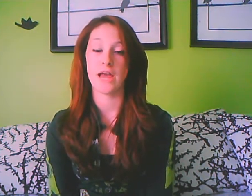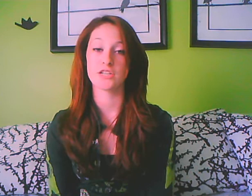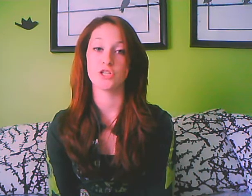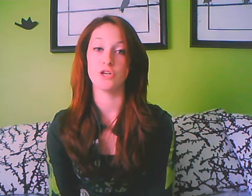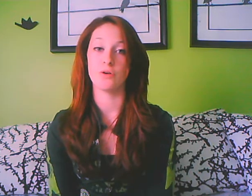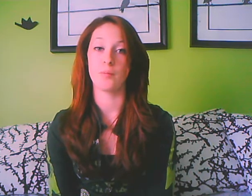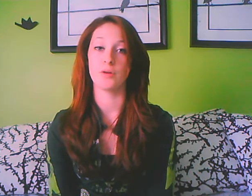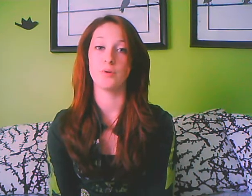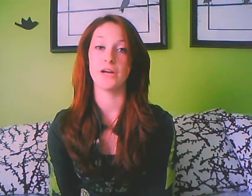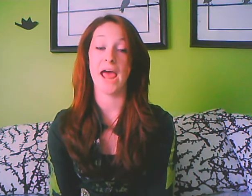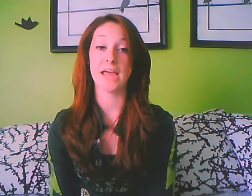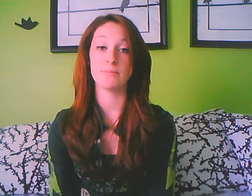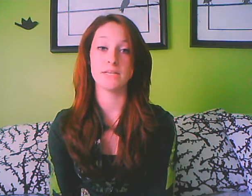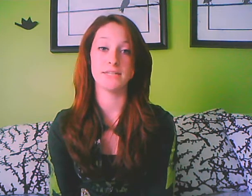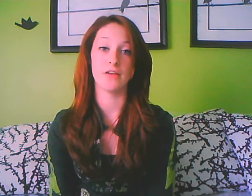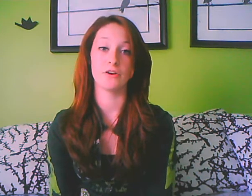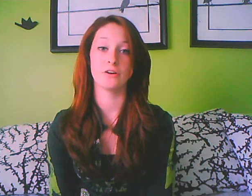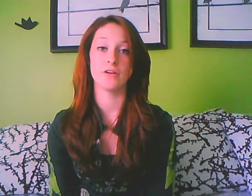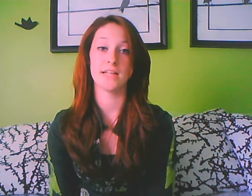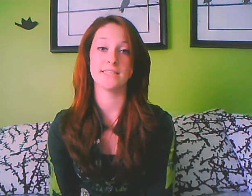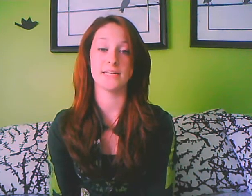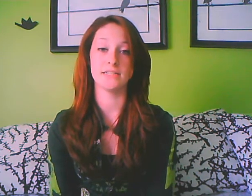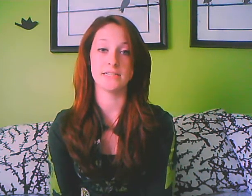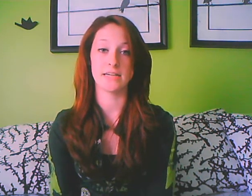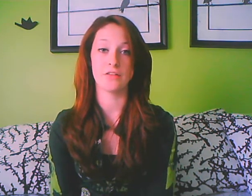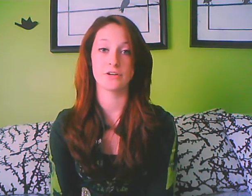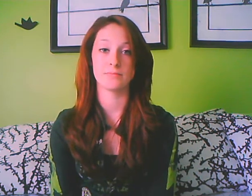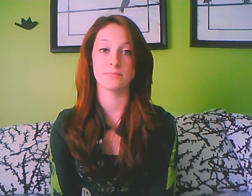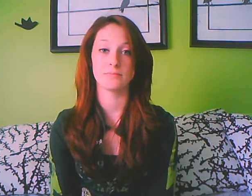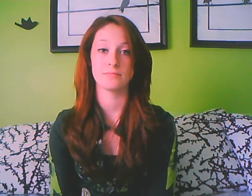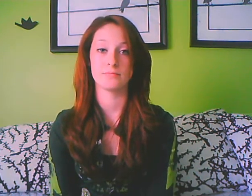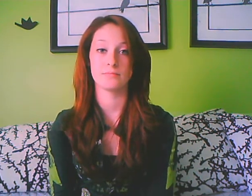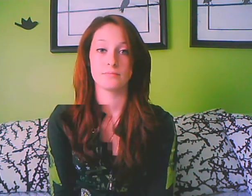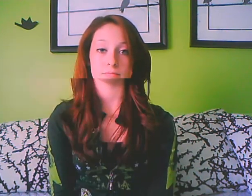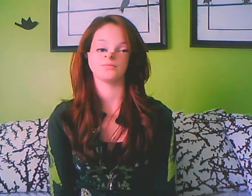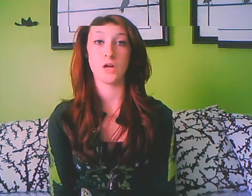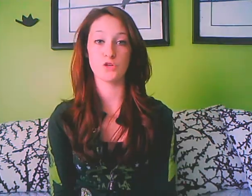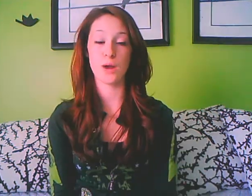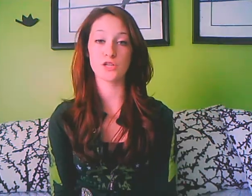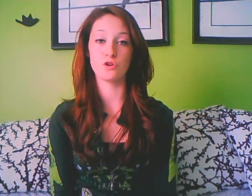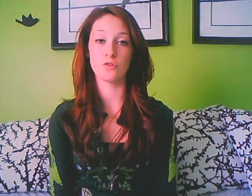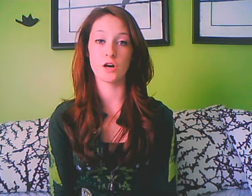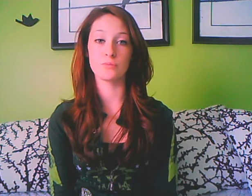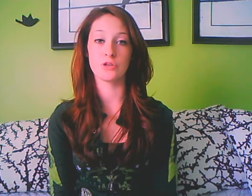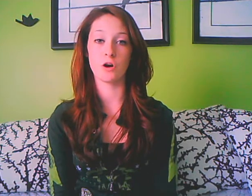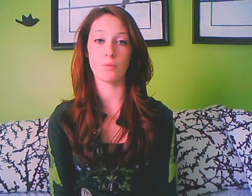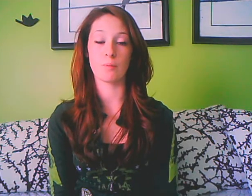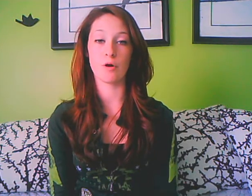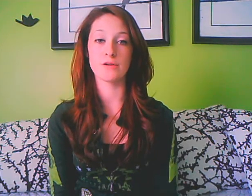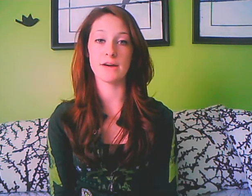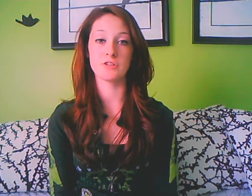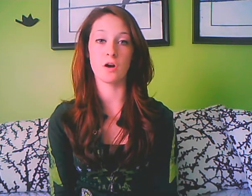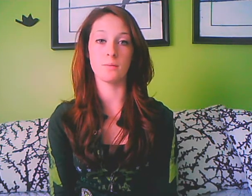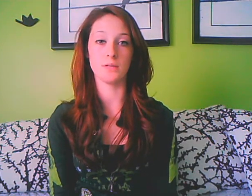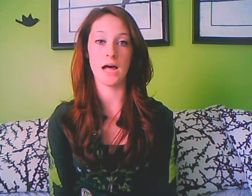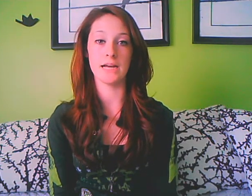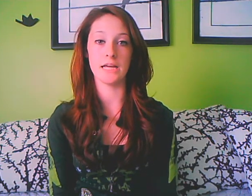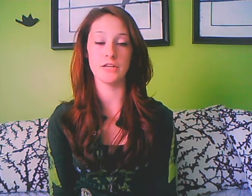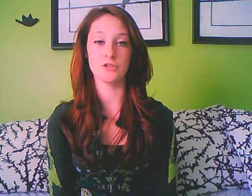next two, I'm going to put A and B together and C and D together. Directional verbs are where pronouns are implied into